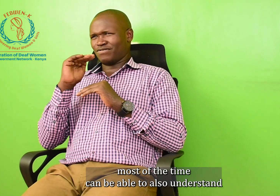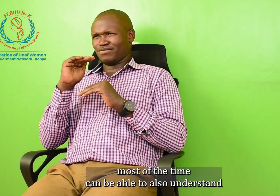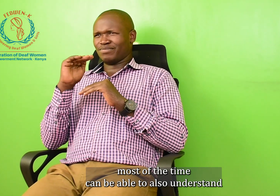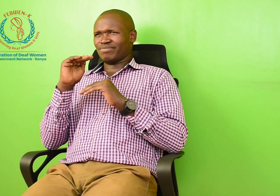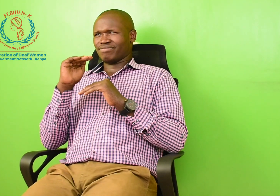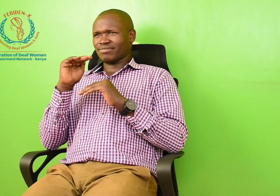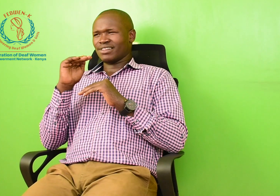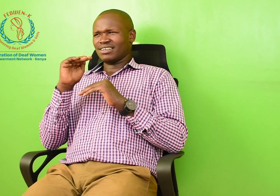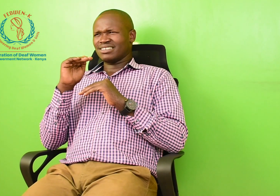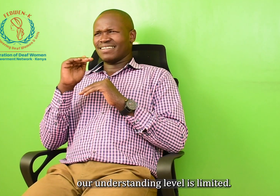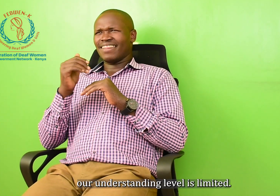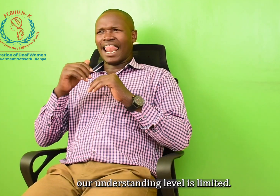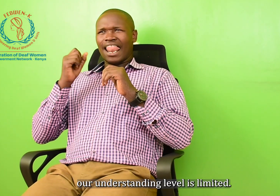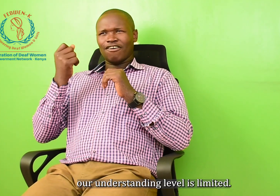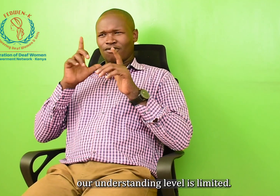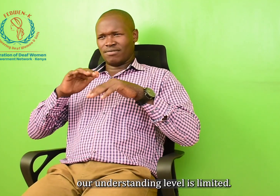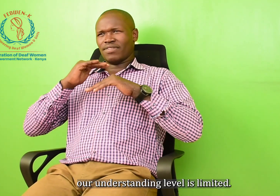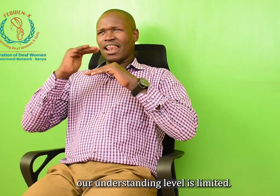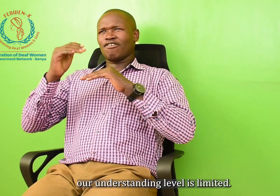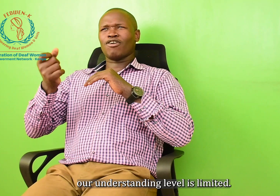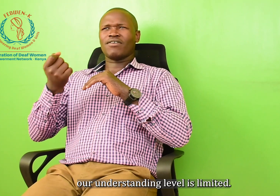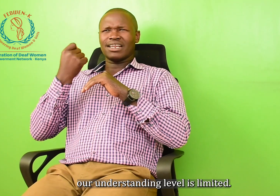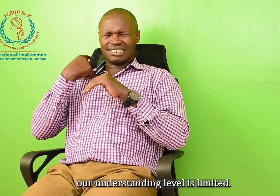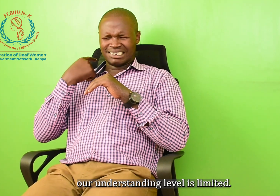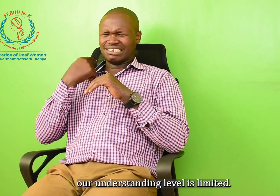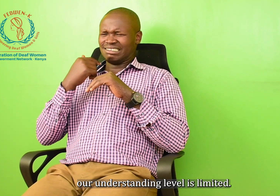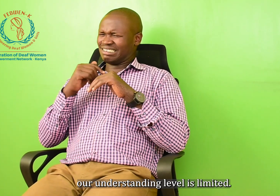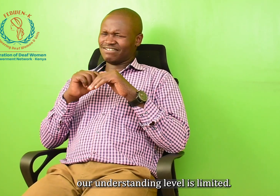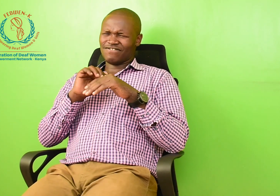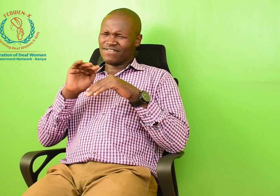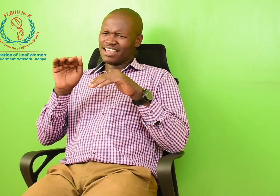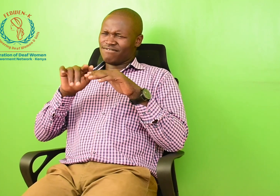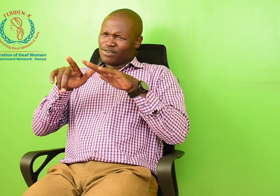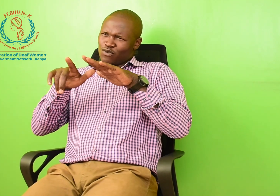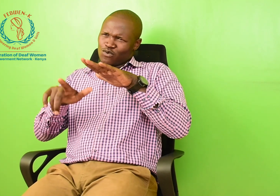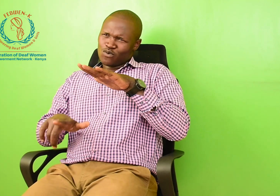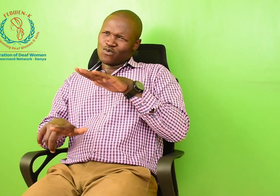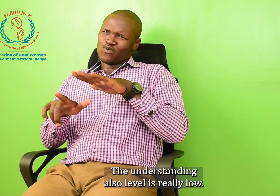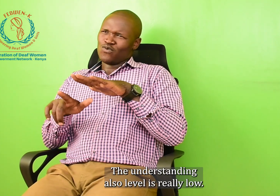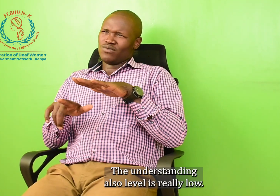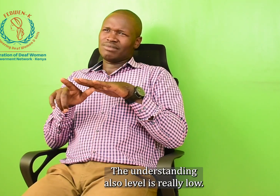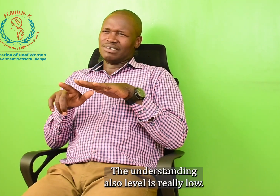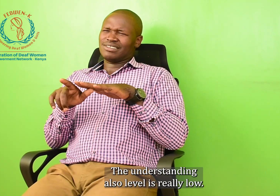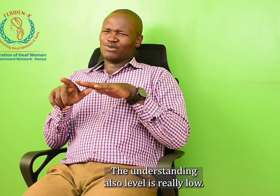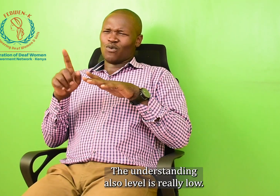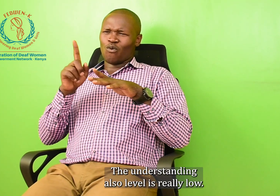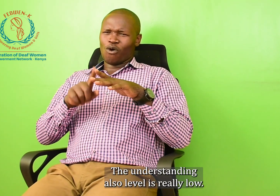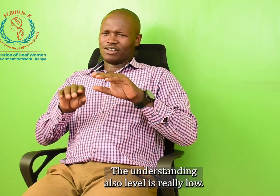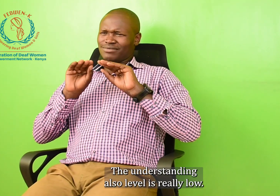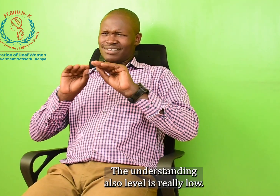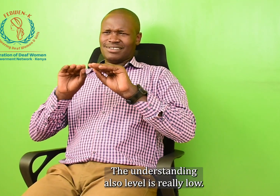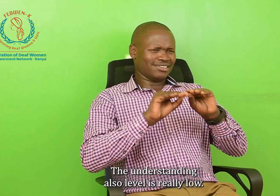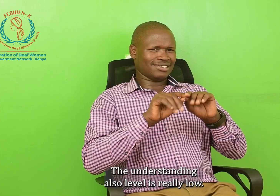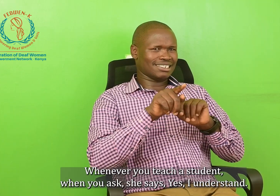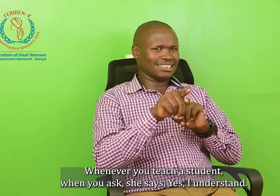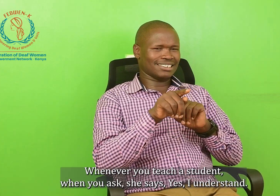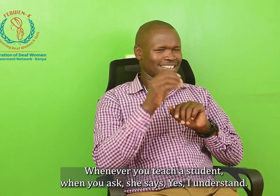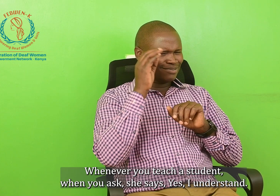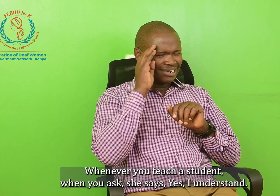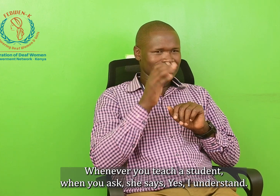understand. Our understanding level is limited. The understanding also level is really low. Whenever you teach